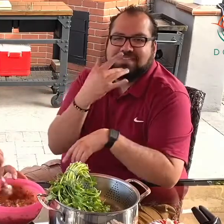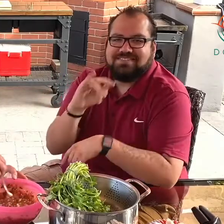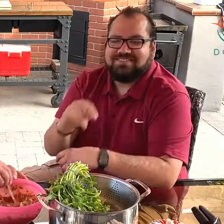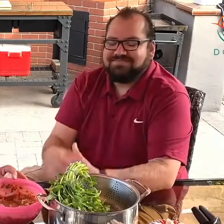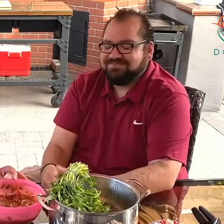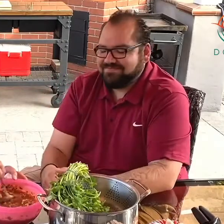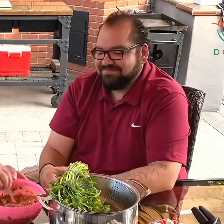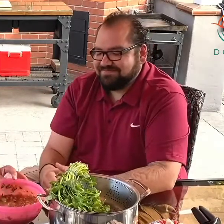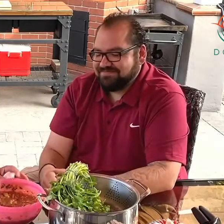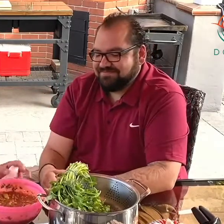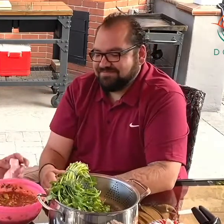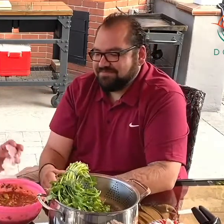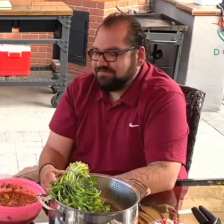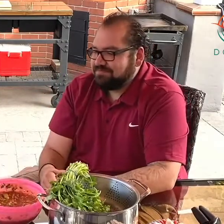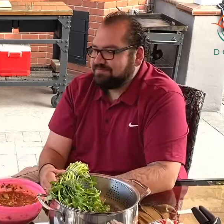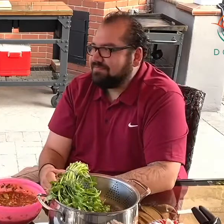So now he says we got to taste it.